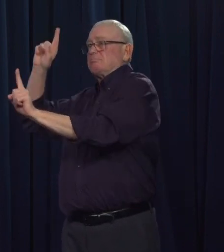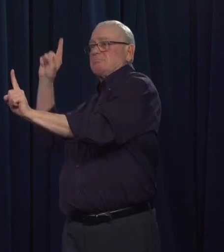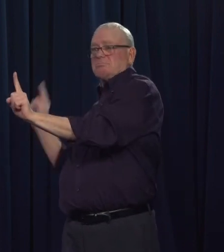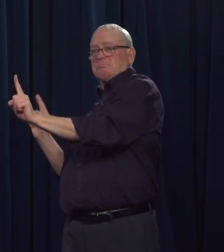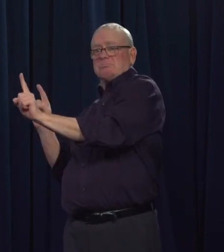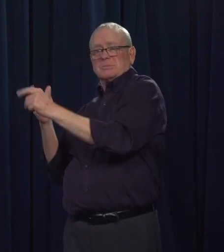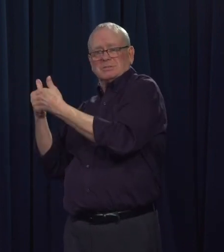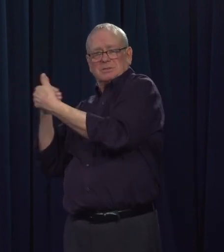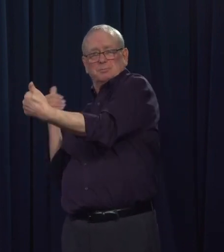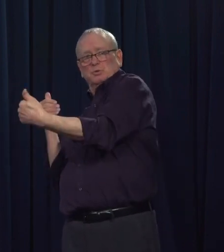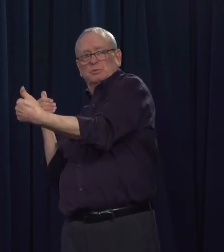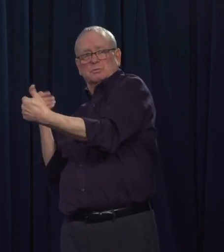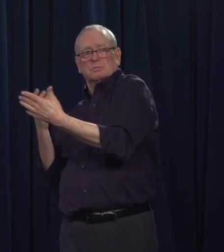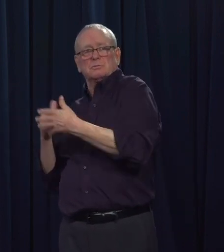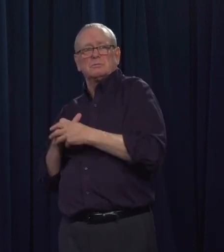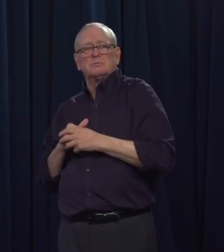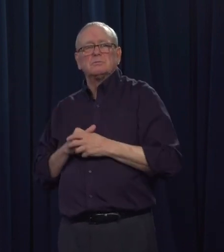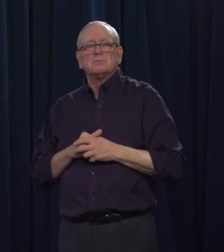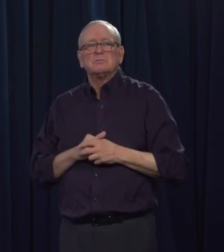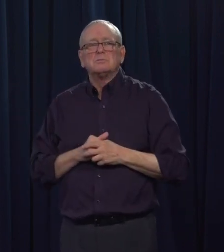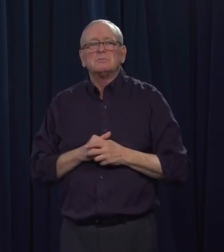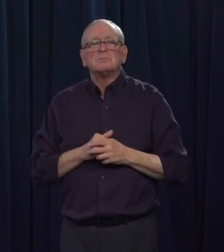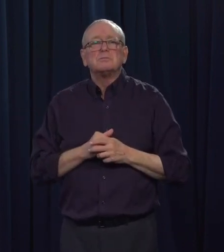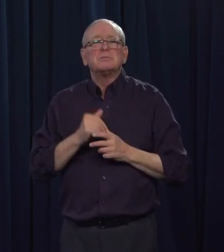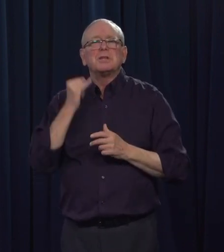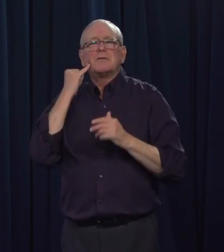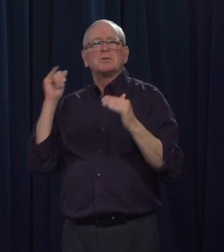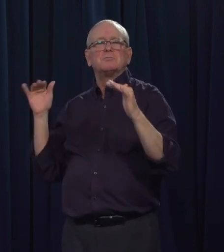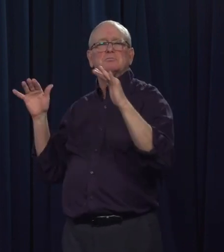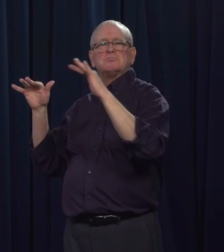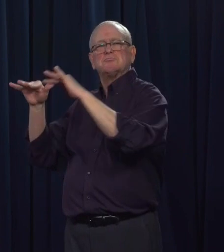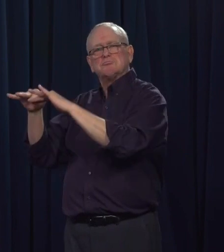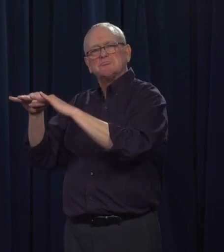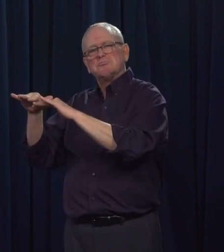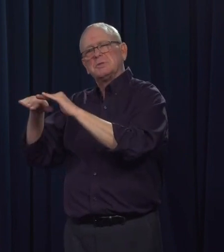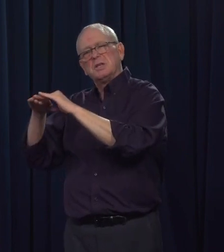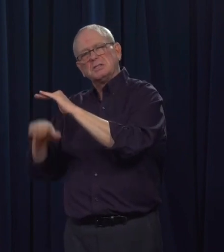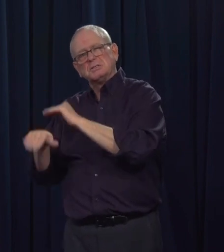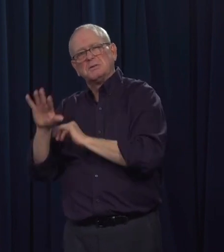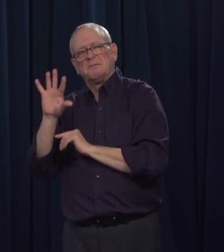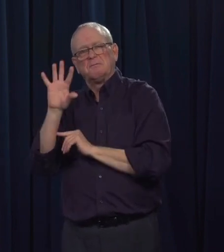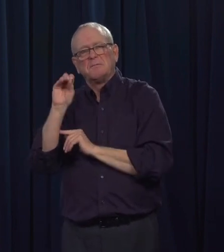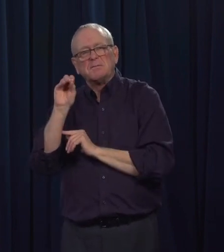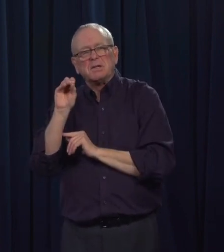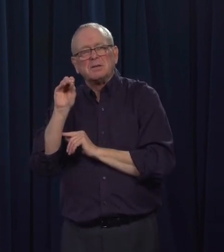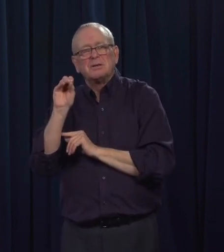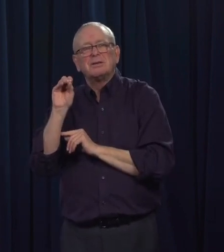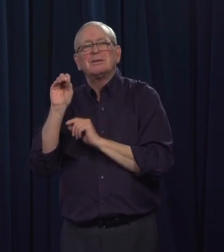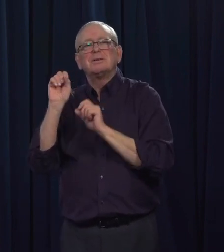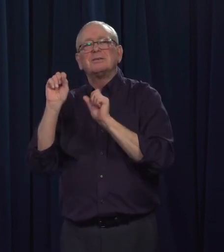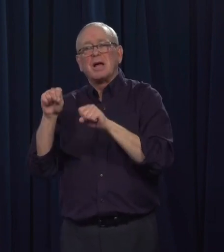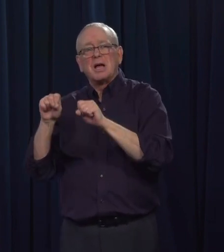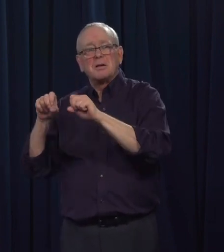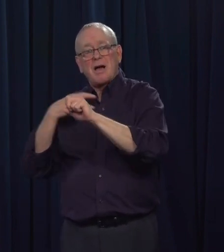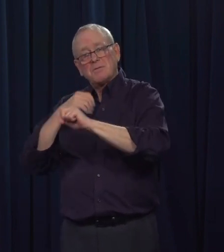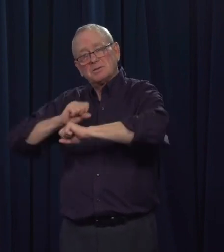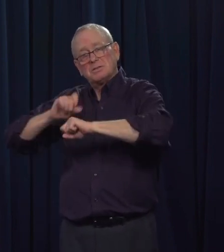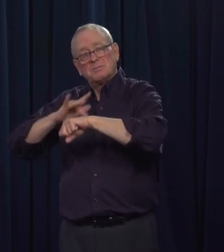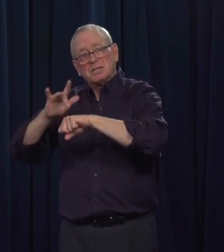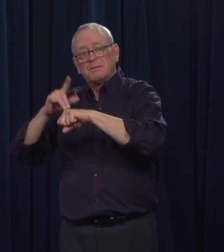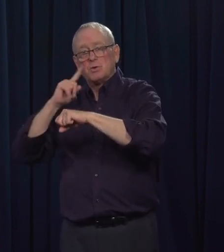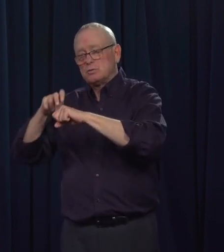of people, up to 50, that there's able to socially distance, so there's more than 2 meters apart, that there's